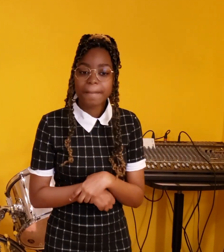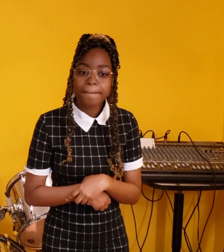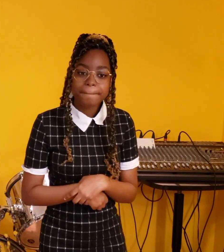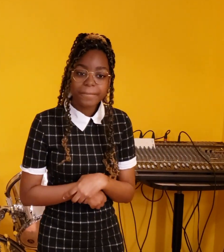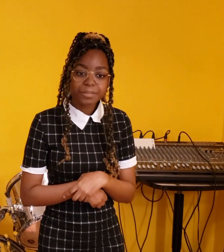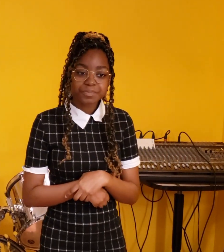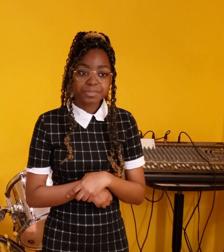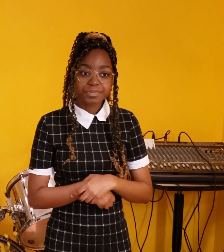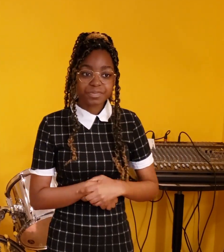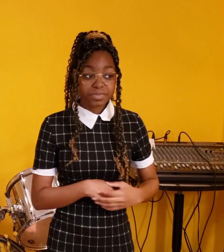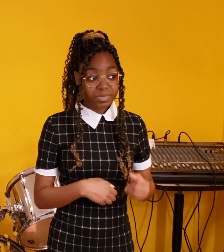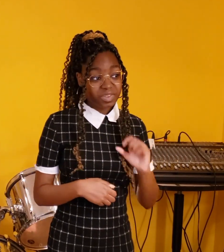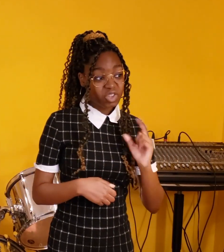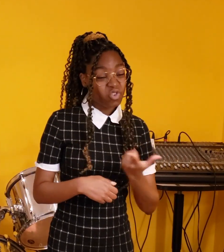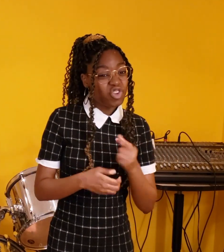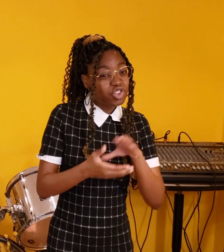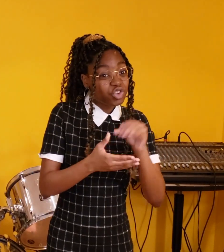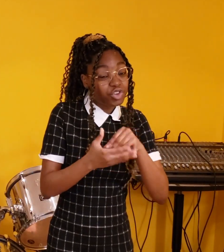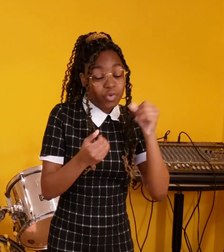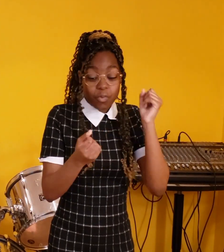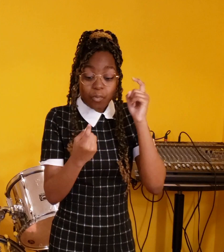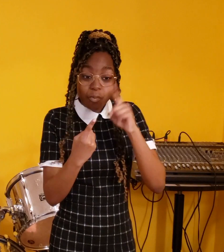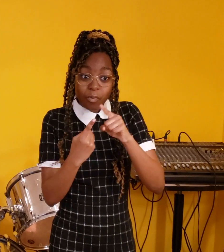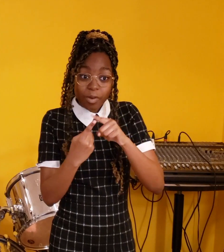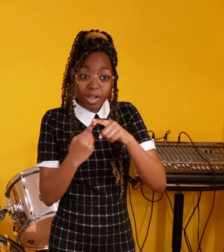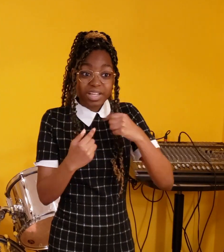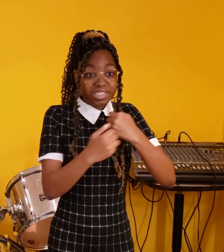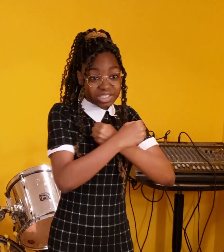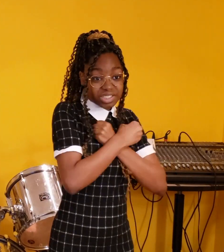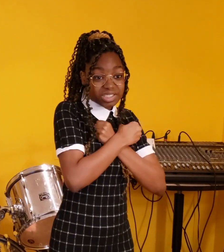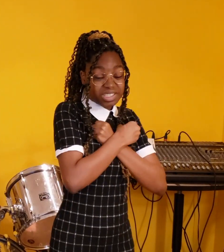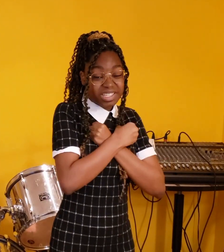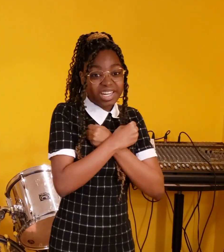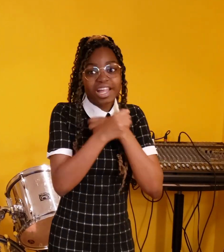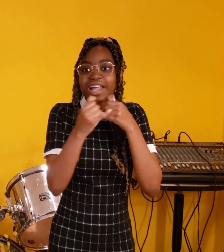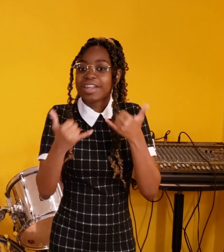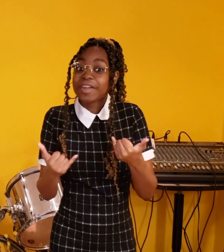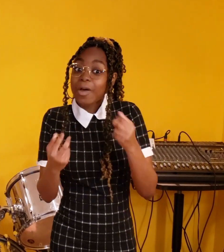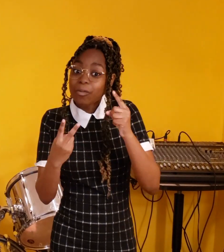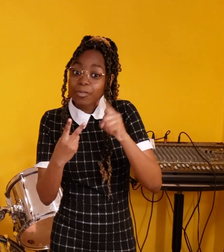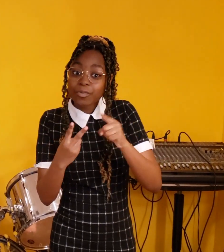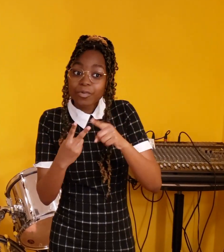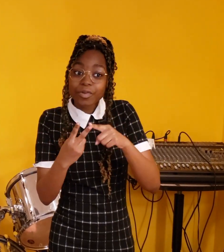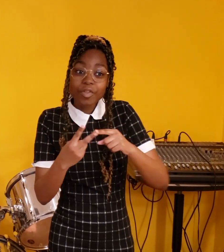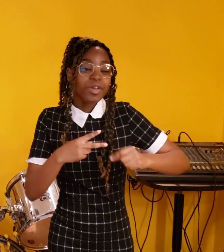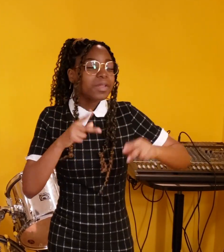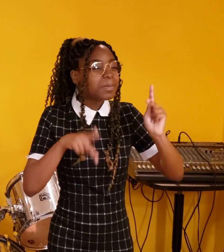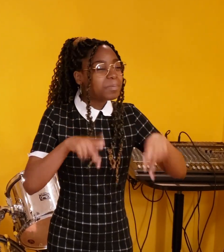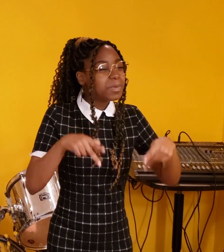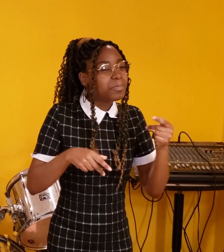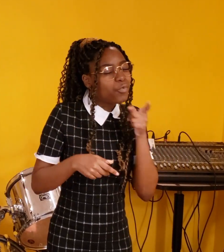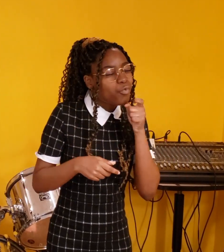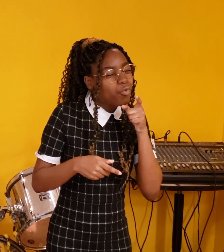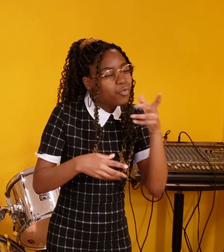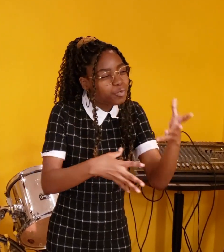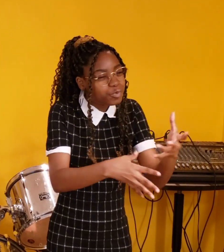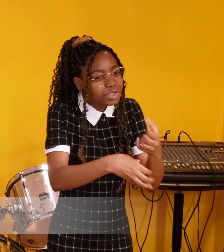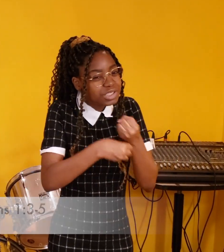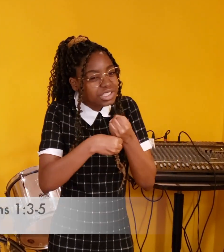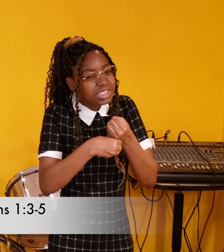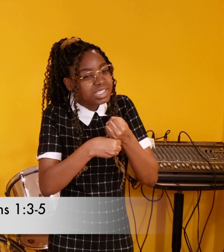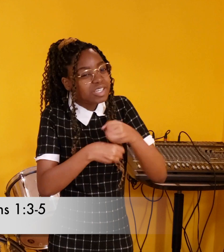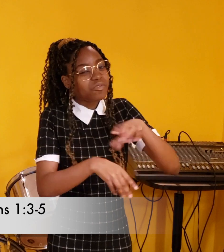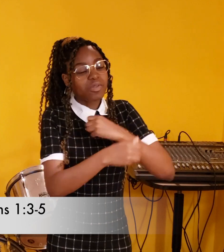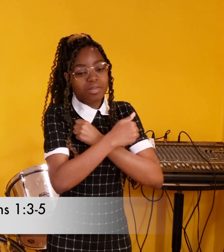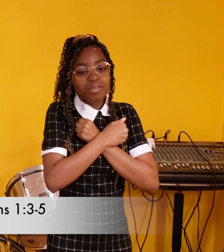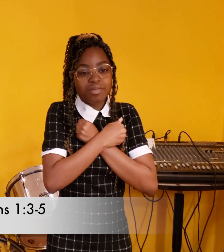seen charity, which is the love. And now we're looking at the conferee, or the recipient of the love. So Ephesians 1, 3 to 5.